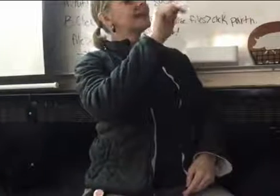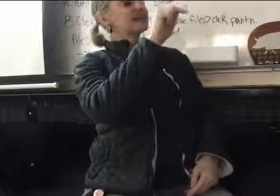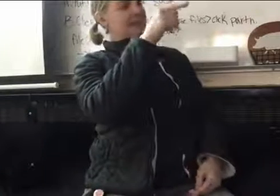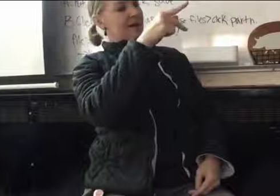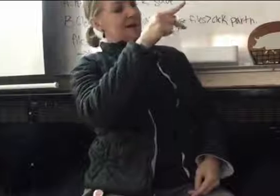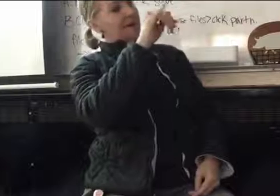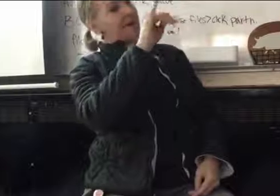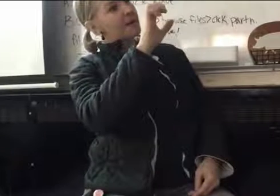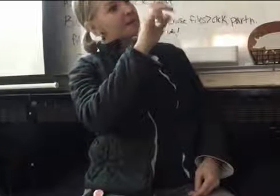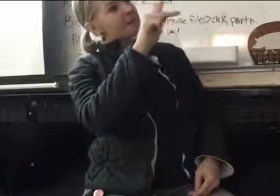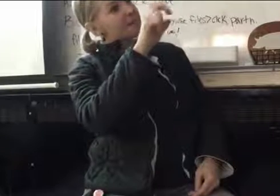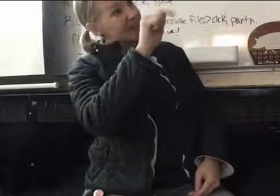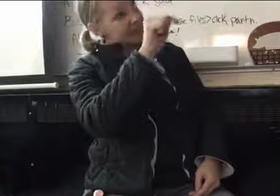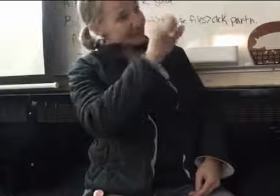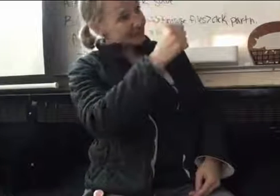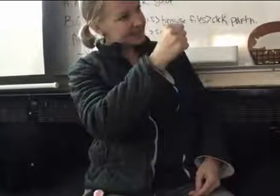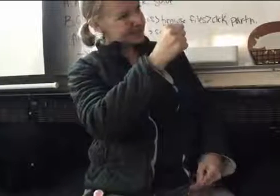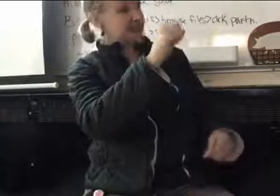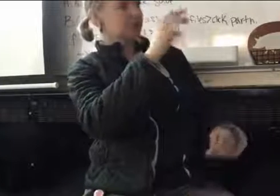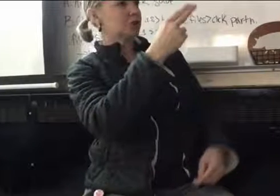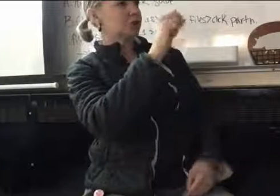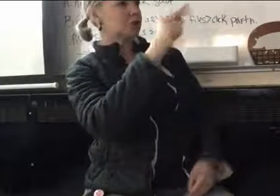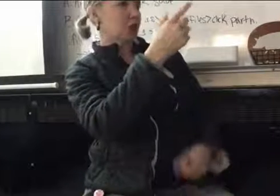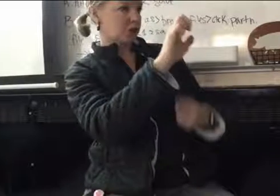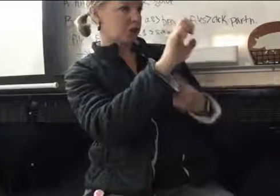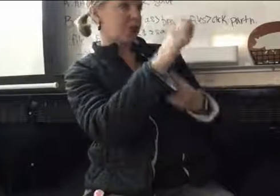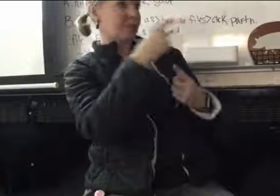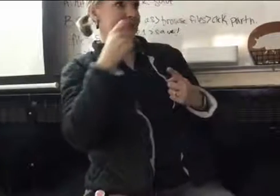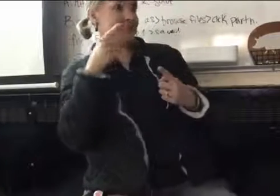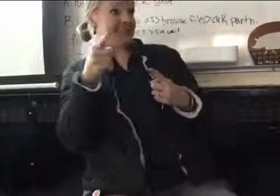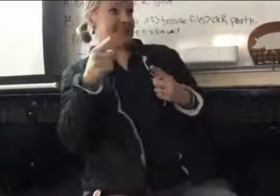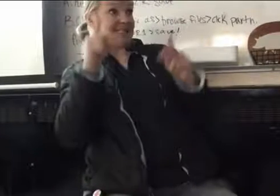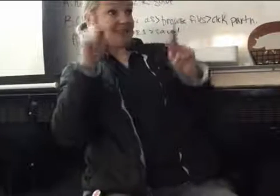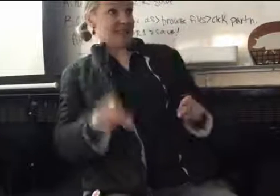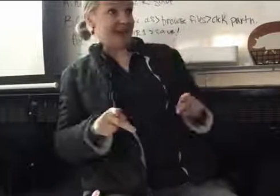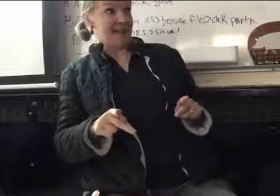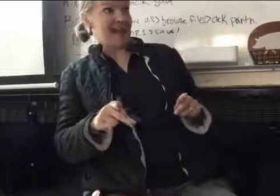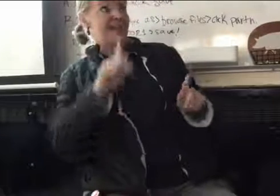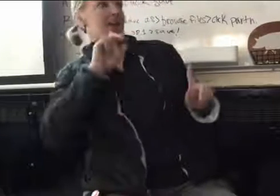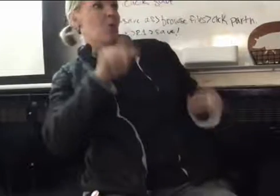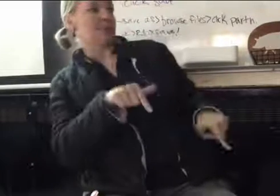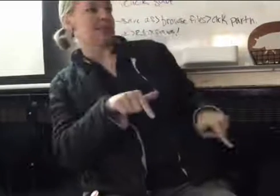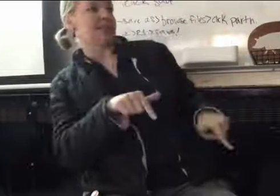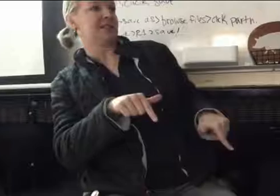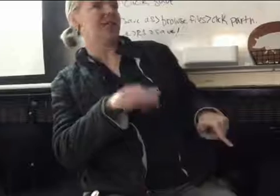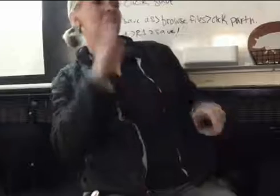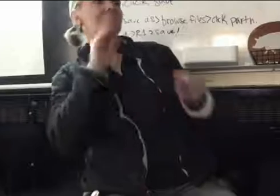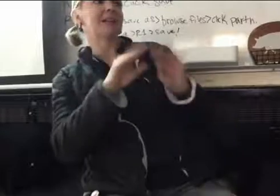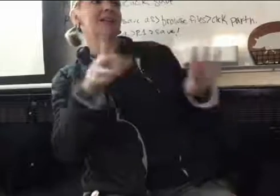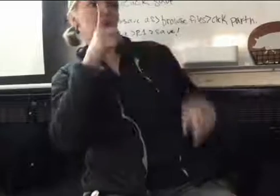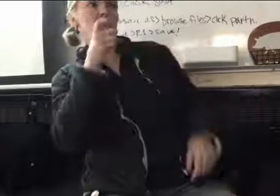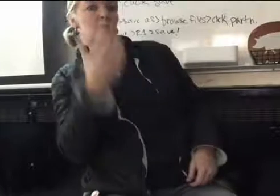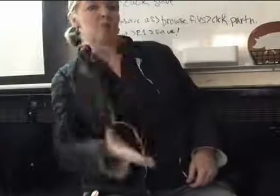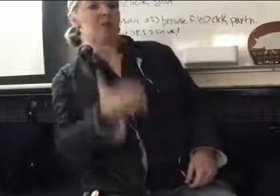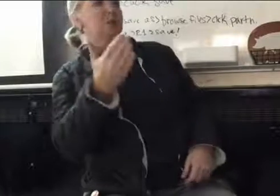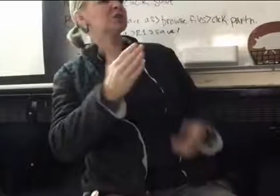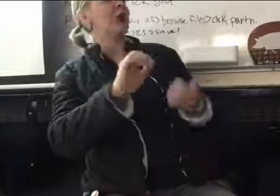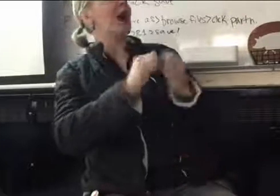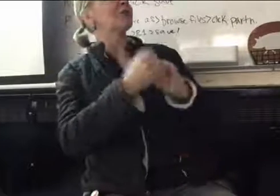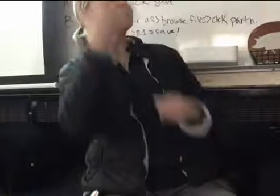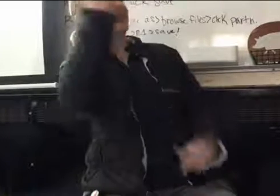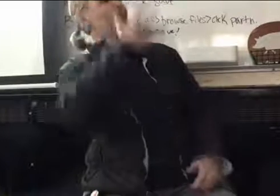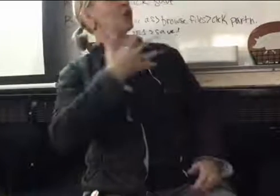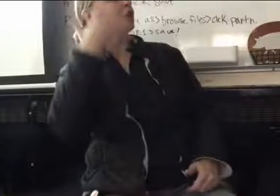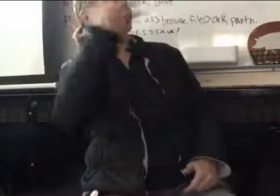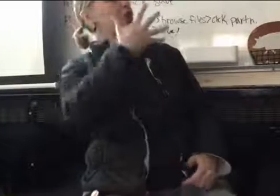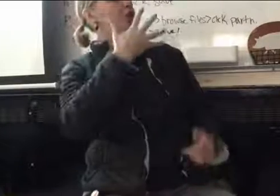men to run first. You'll notice Pickett at the very front. He'll be pretty clear. And I want you to think, how does Pickett look as a general